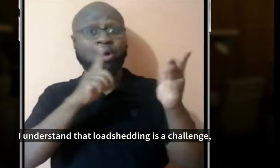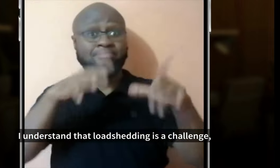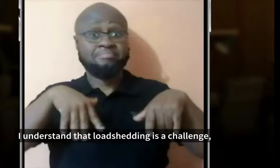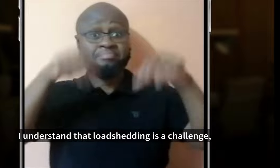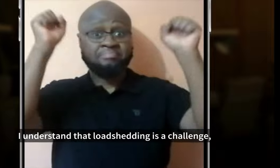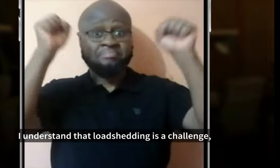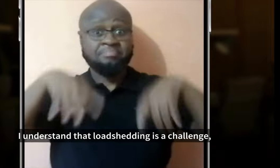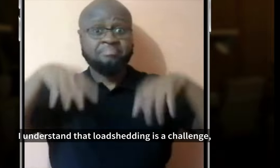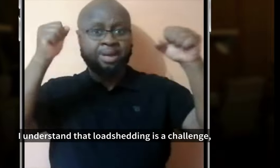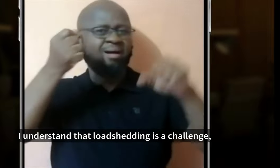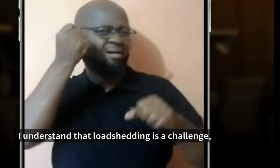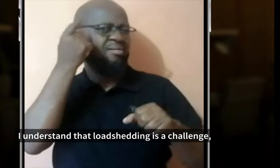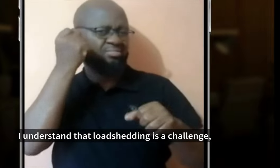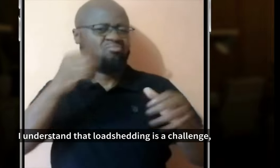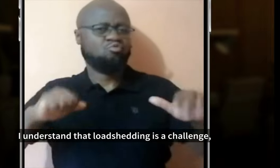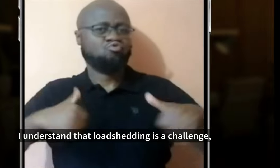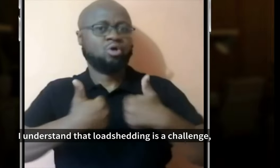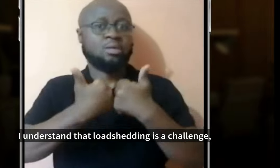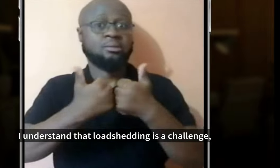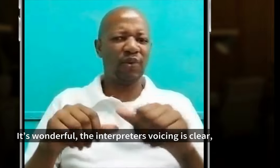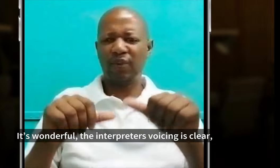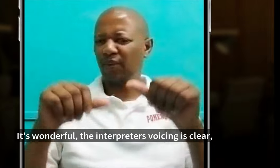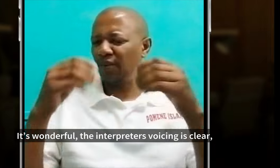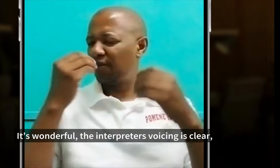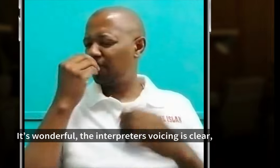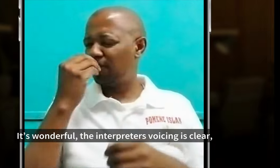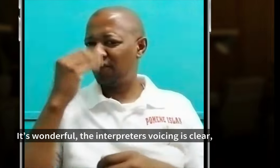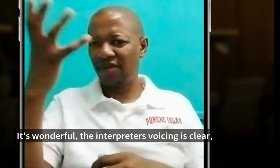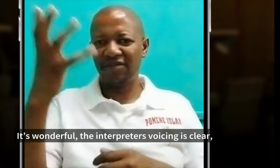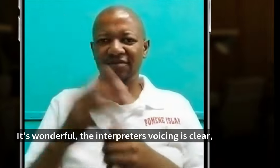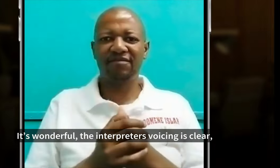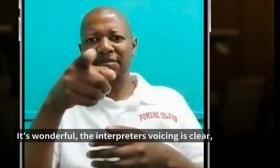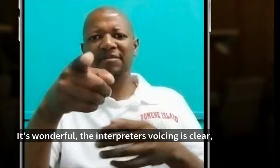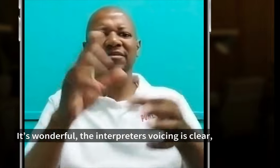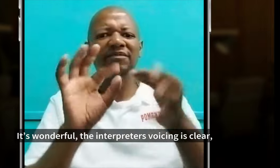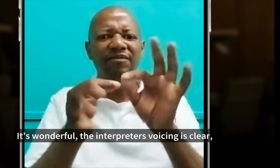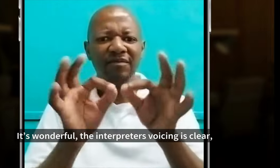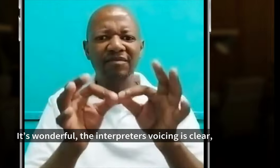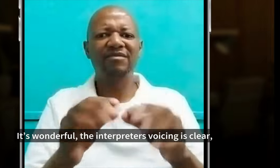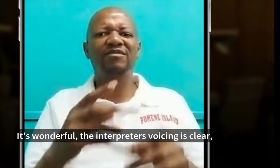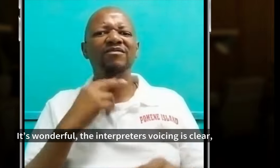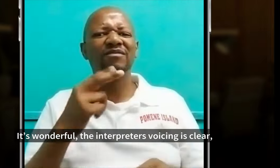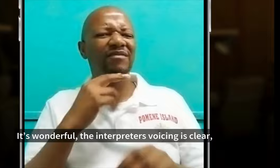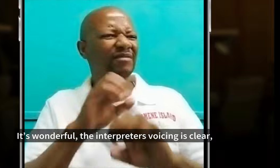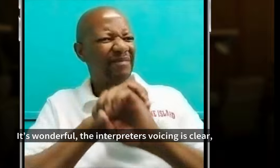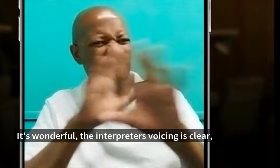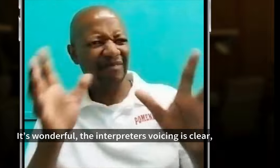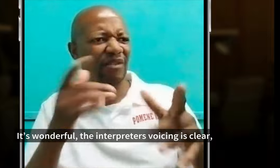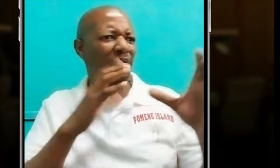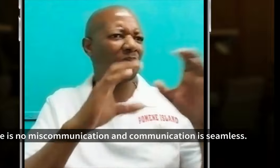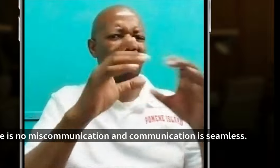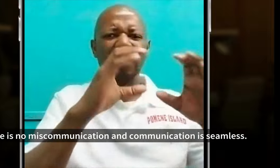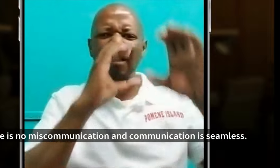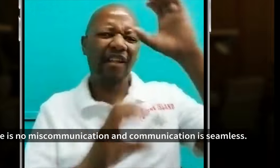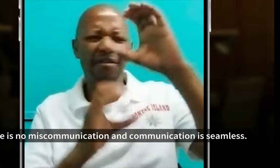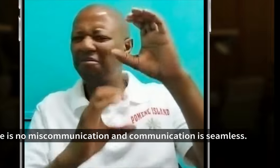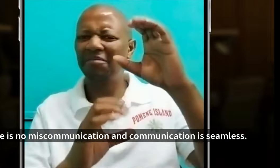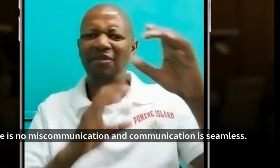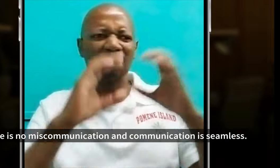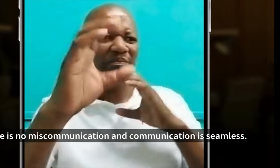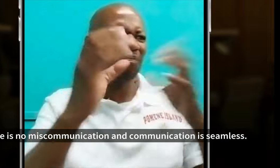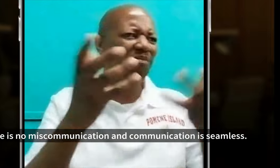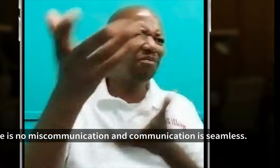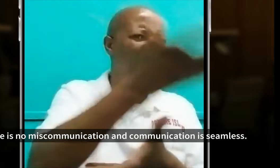at any time. I understand that load shedding is a challenge anytime. It's wonderful. The interpreter's voicing is clear, there is